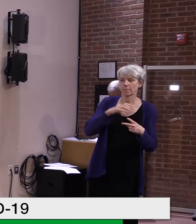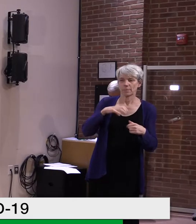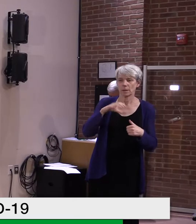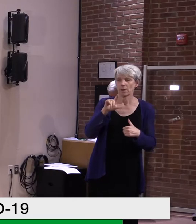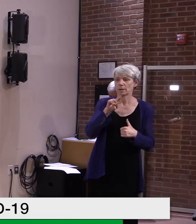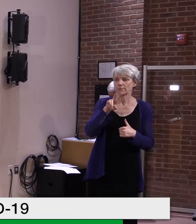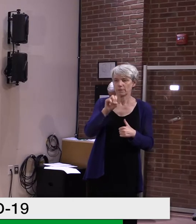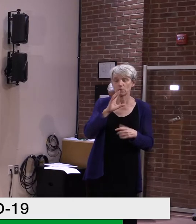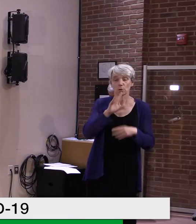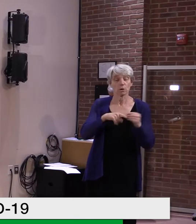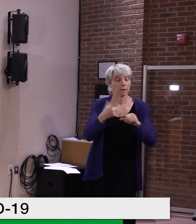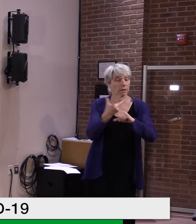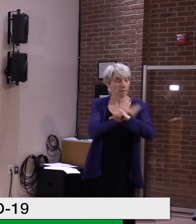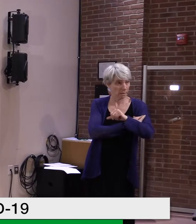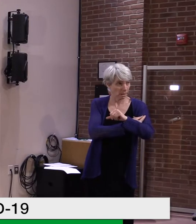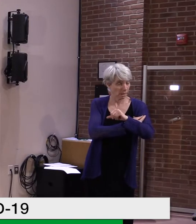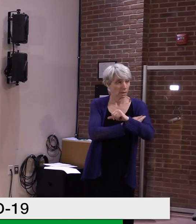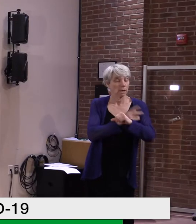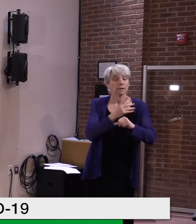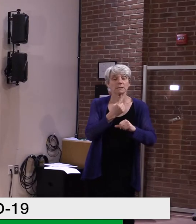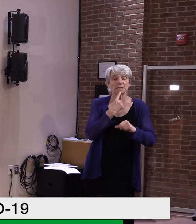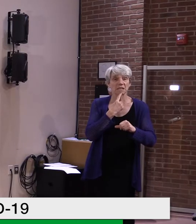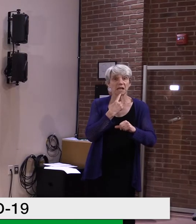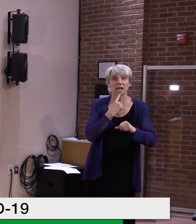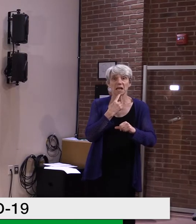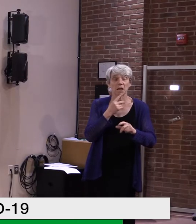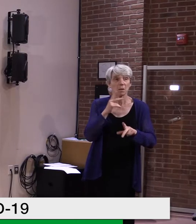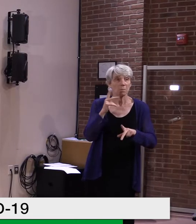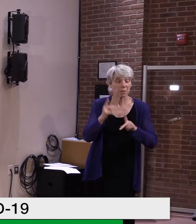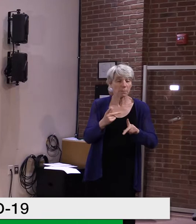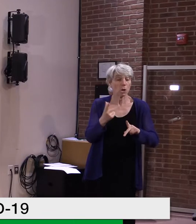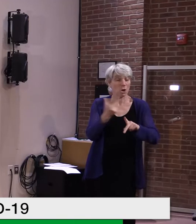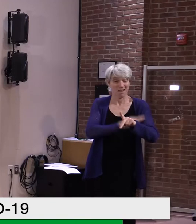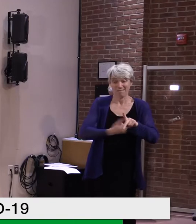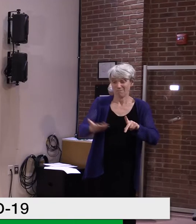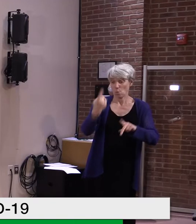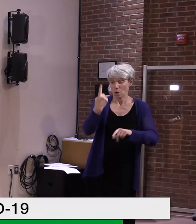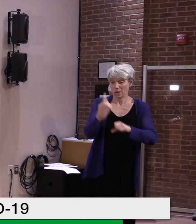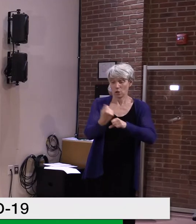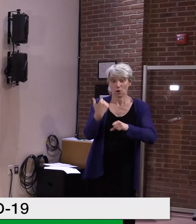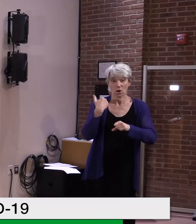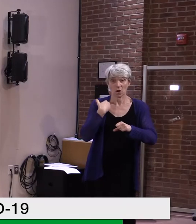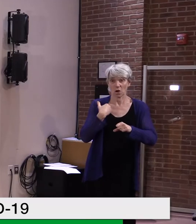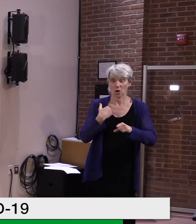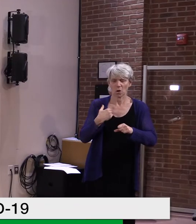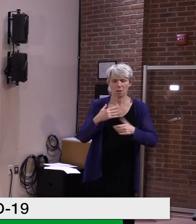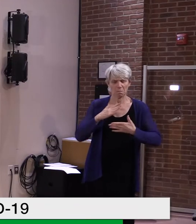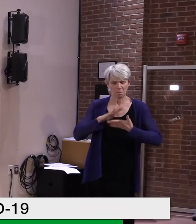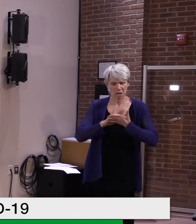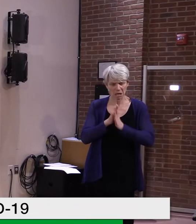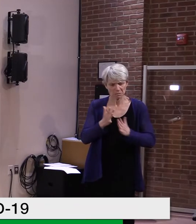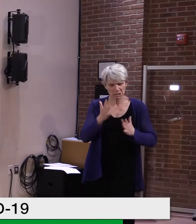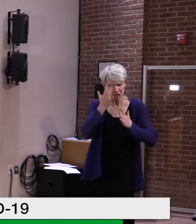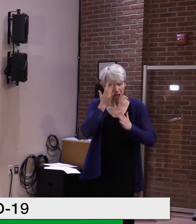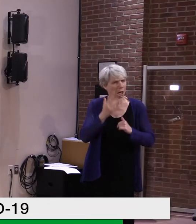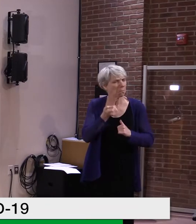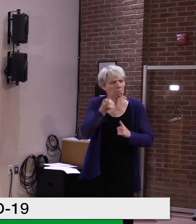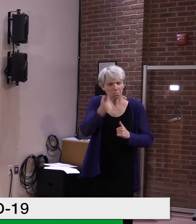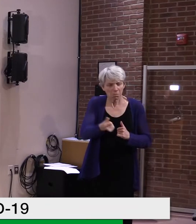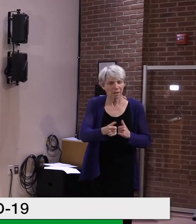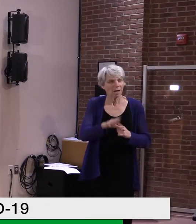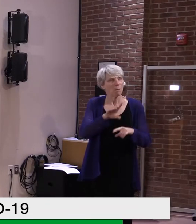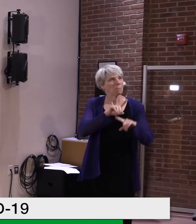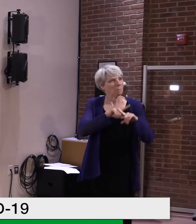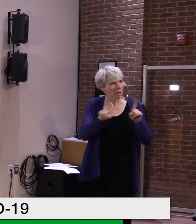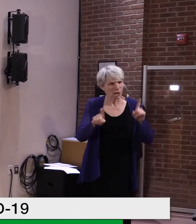were long-term adverse effects are just not being seen. Yet, anecdotally and on the CDC website,